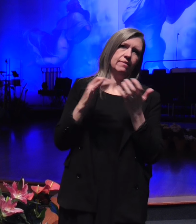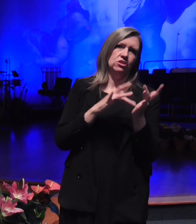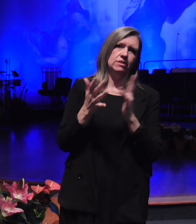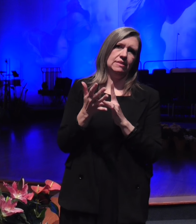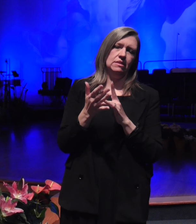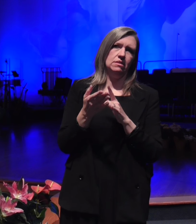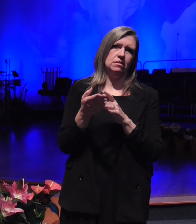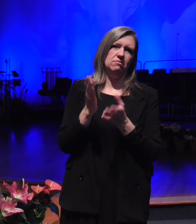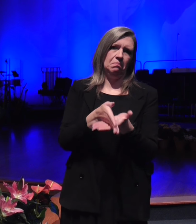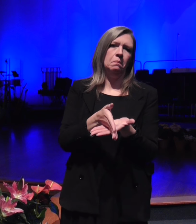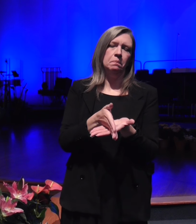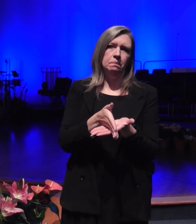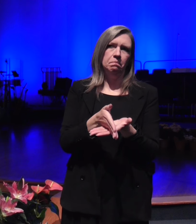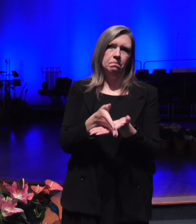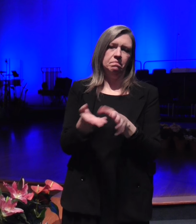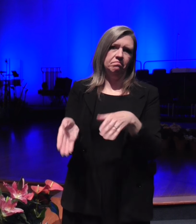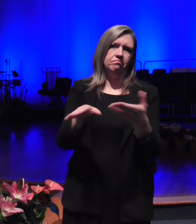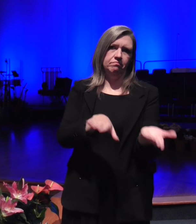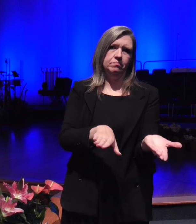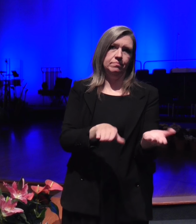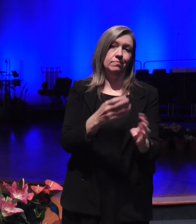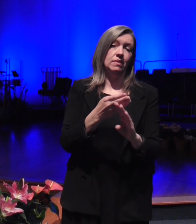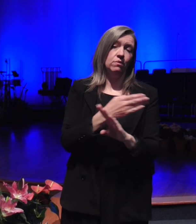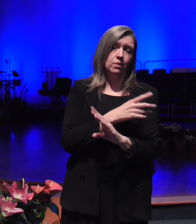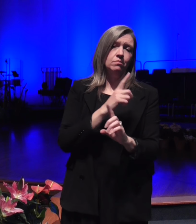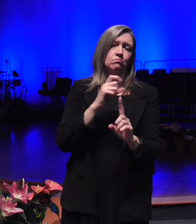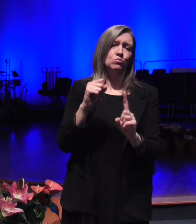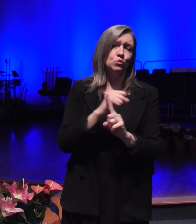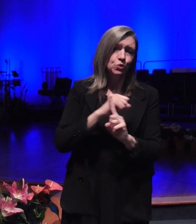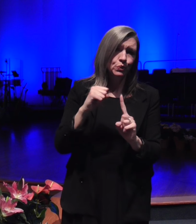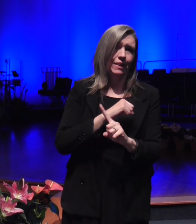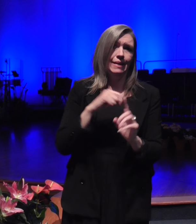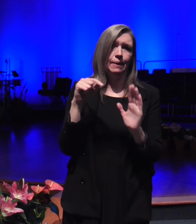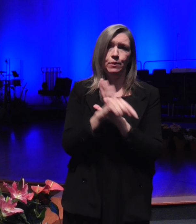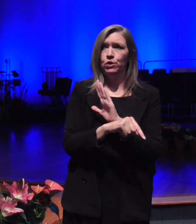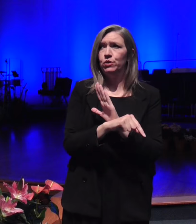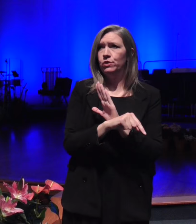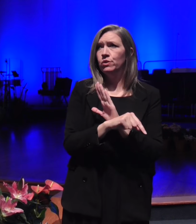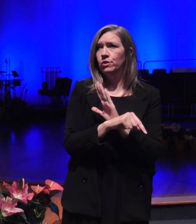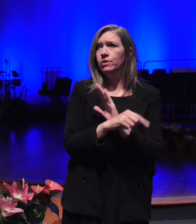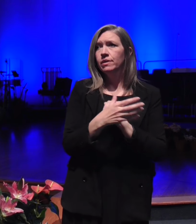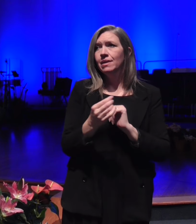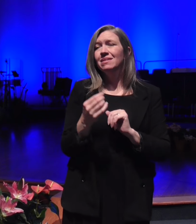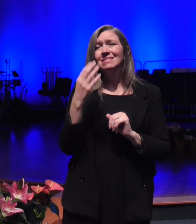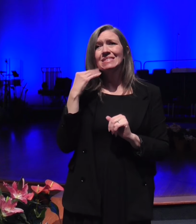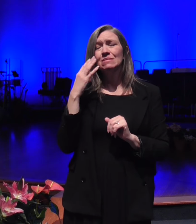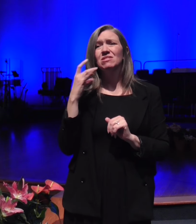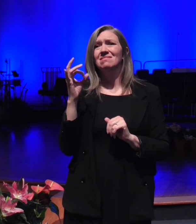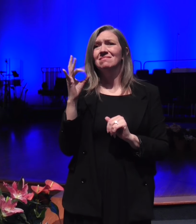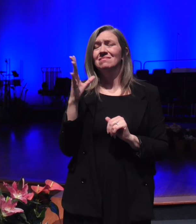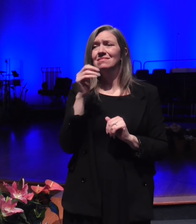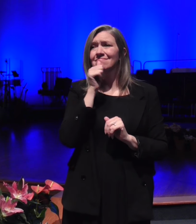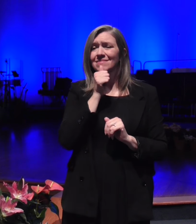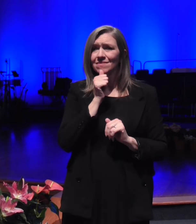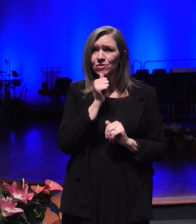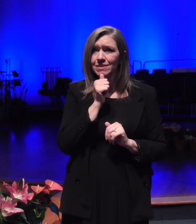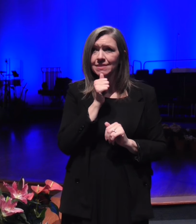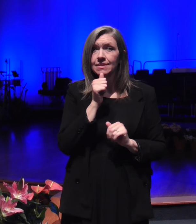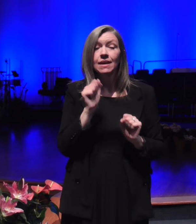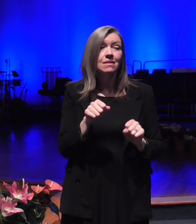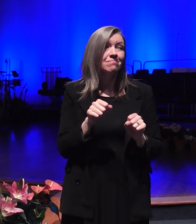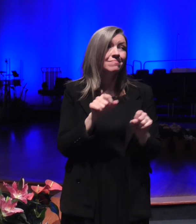put to an end, before he is brutally murdered and experiences great suffering. And yet, and I think this can be